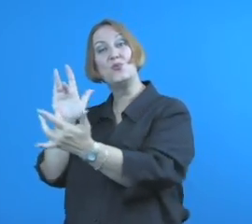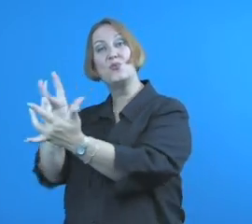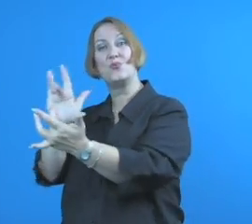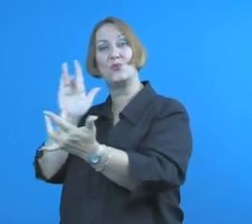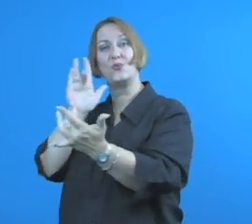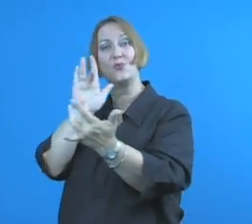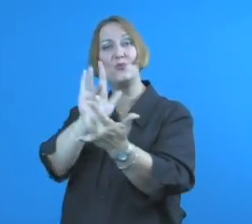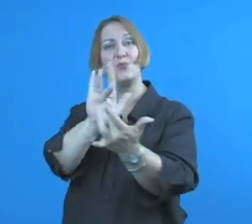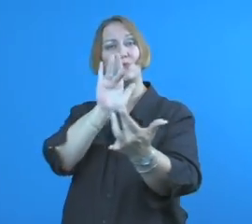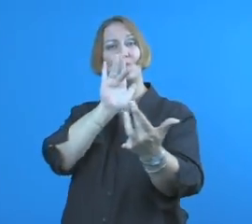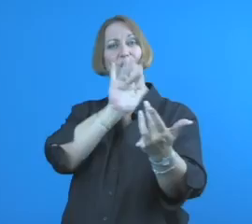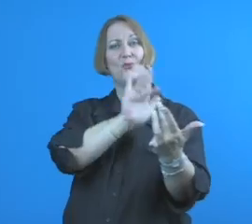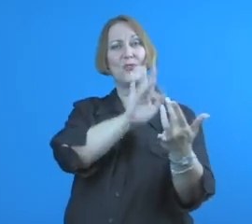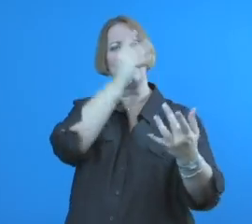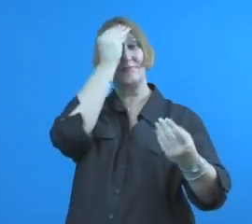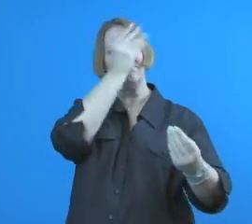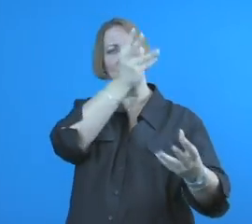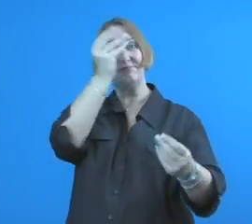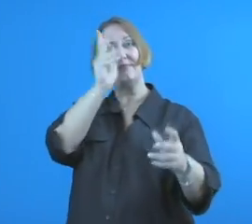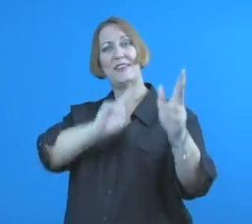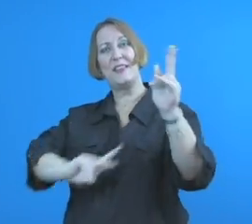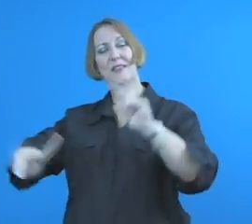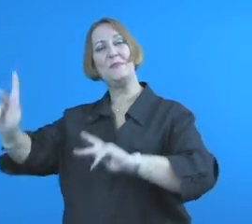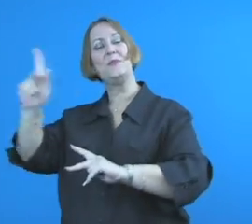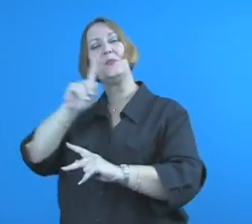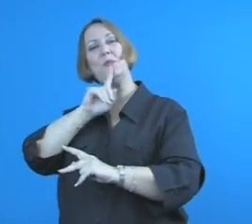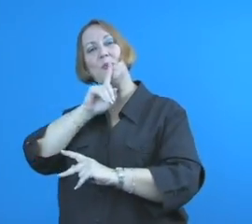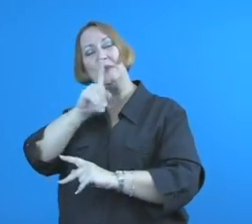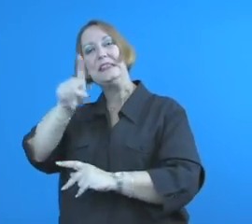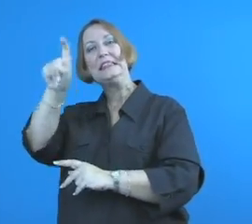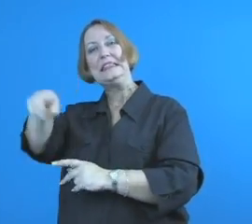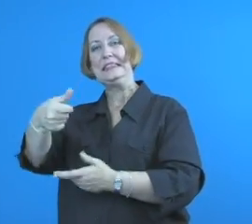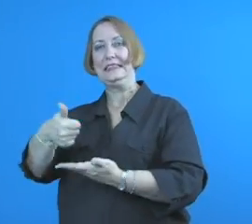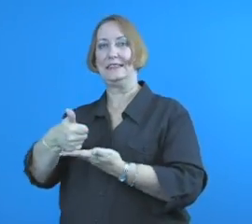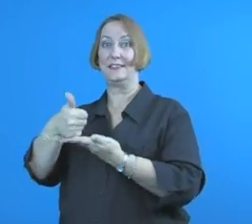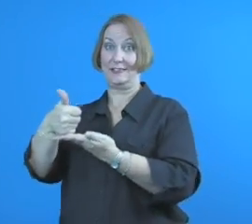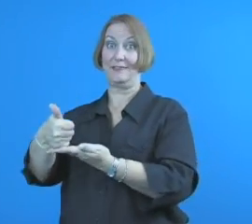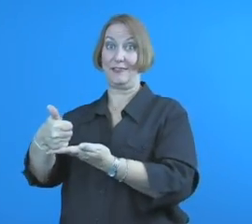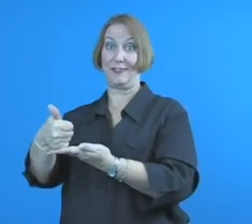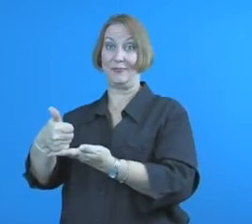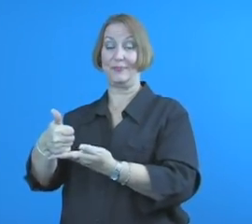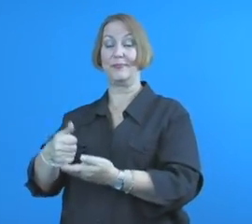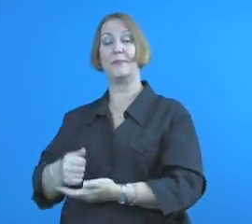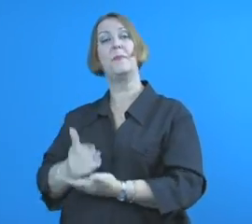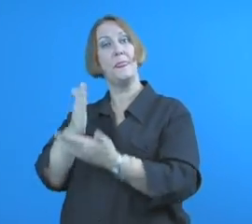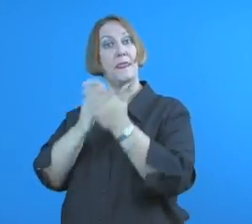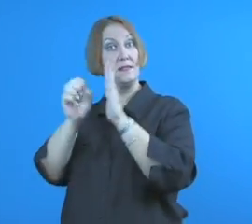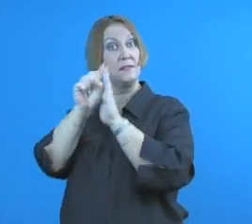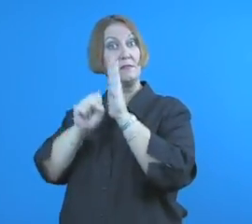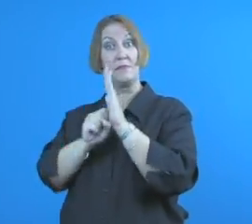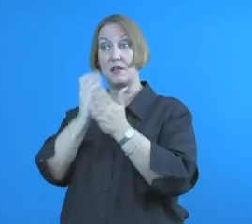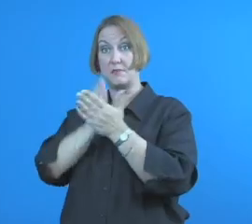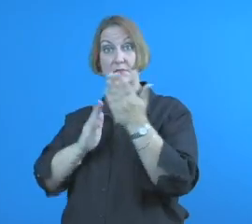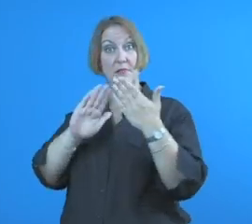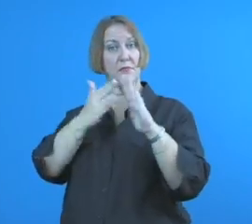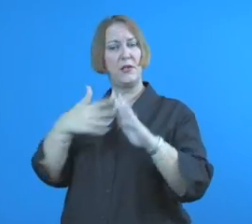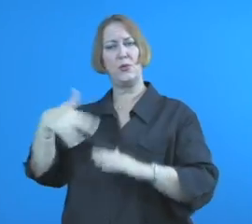vulnerable. Some states and communities have shown tremendous leadership by reaching out to the hearing impaired during